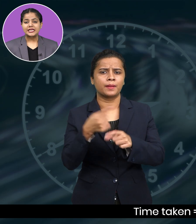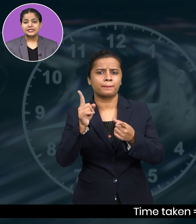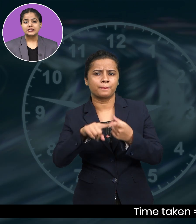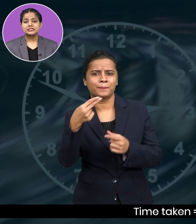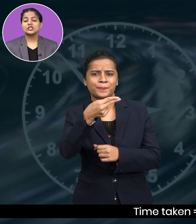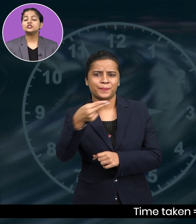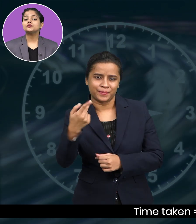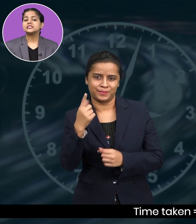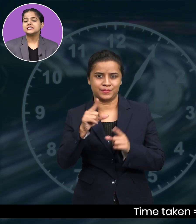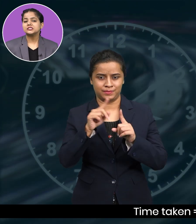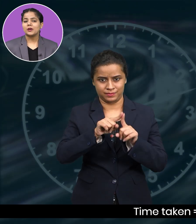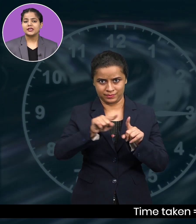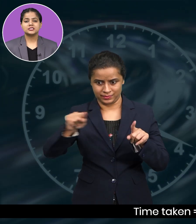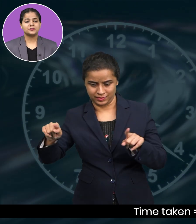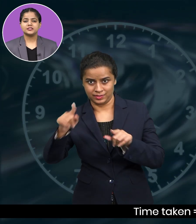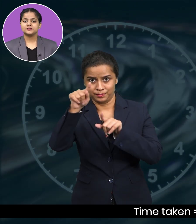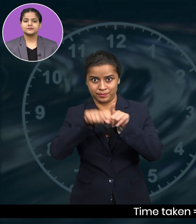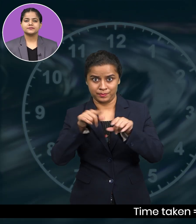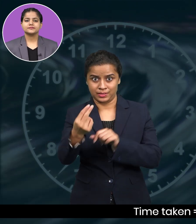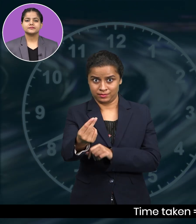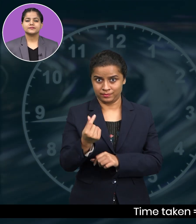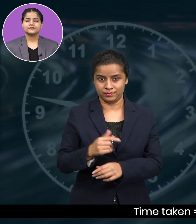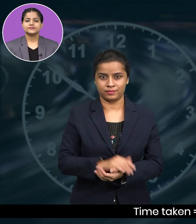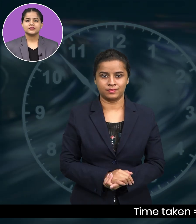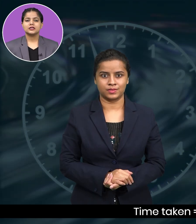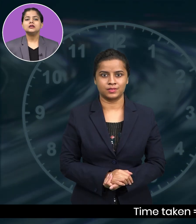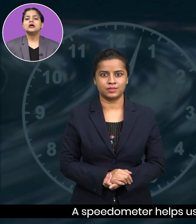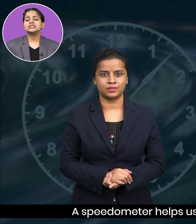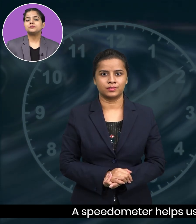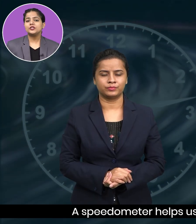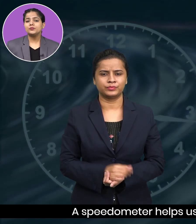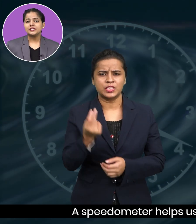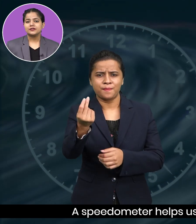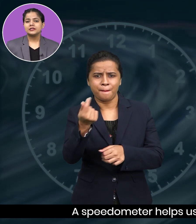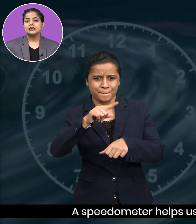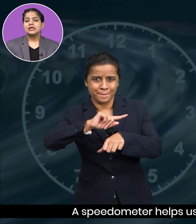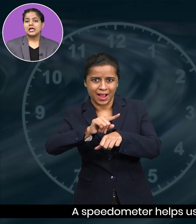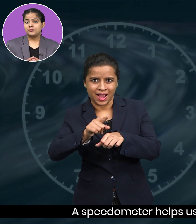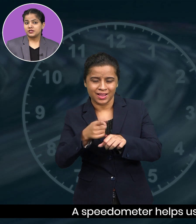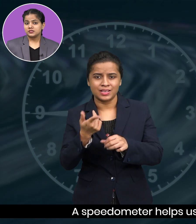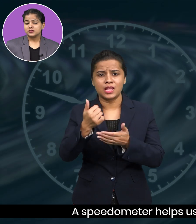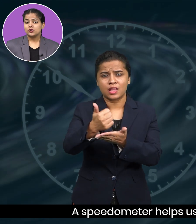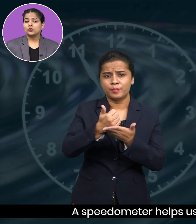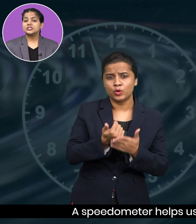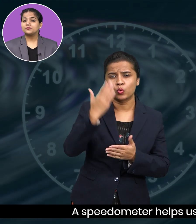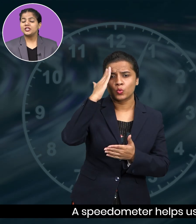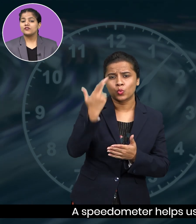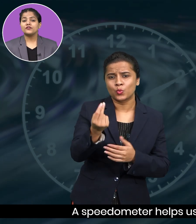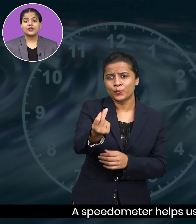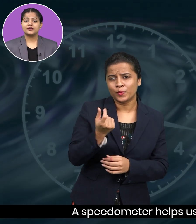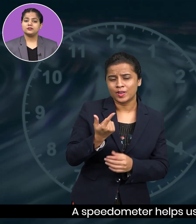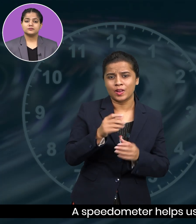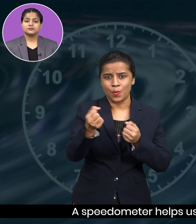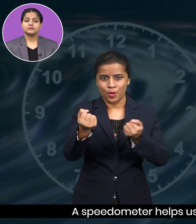Time taken is equal to distance by speed. A speedometer helps us know the speed